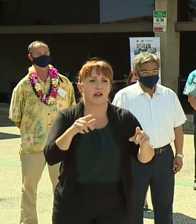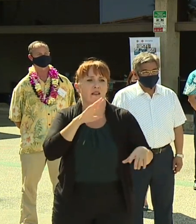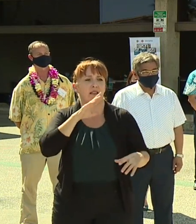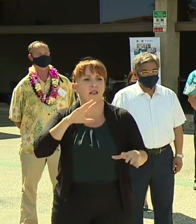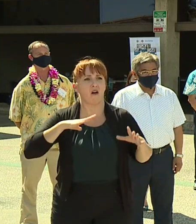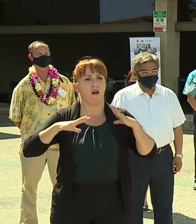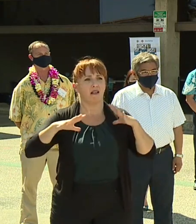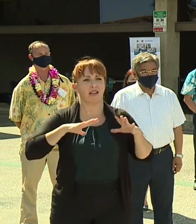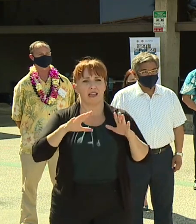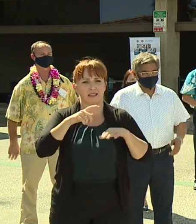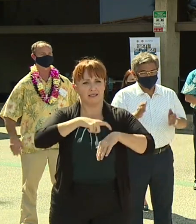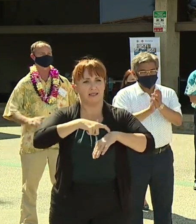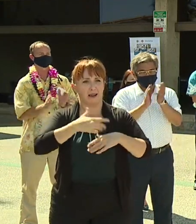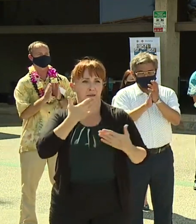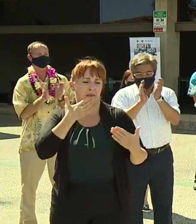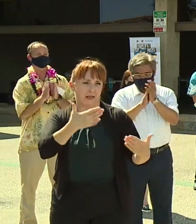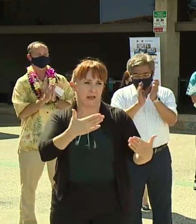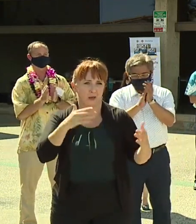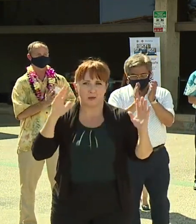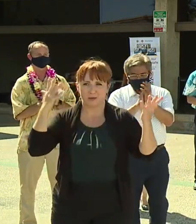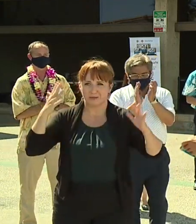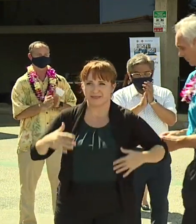season. Thank you.